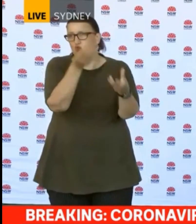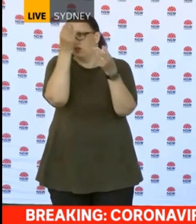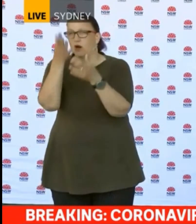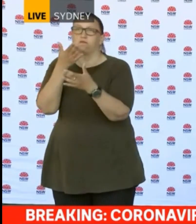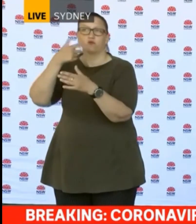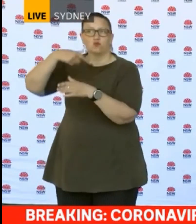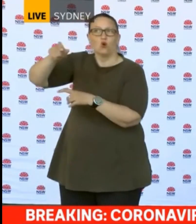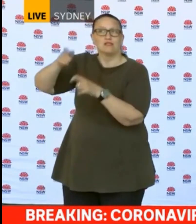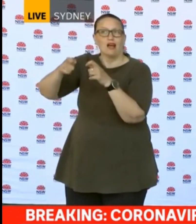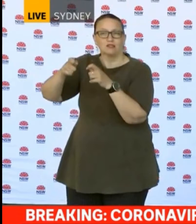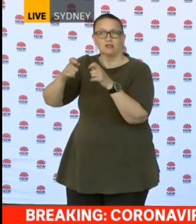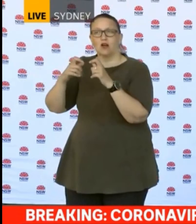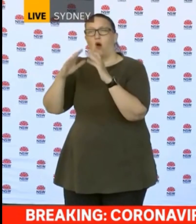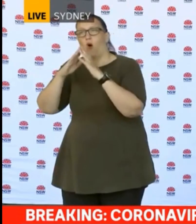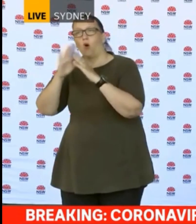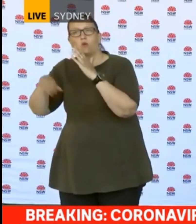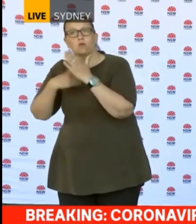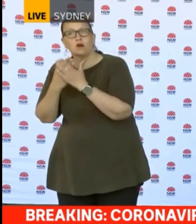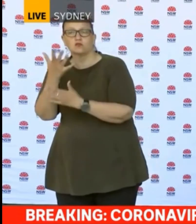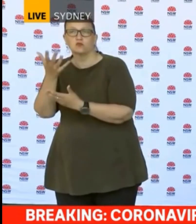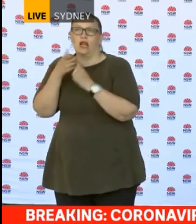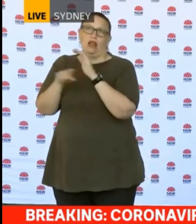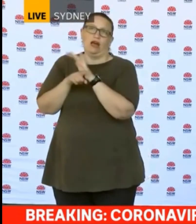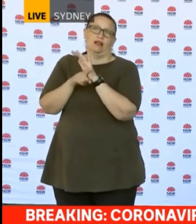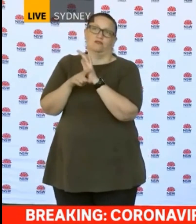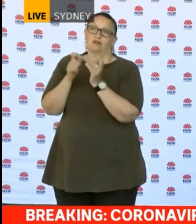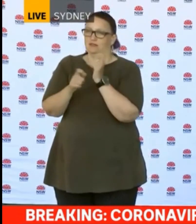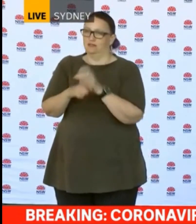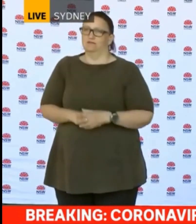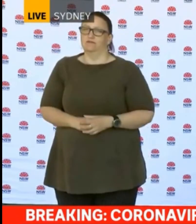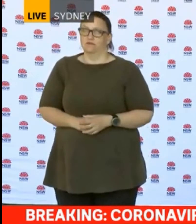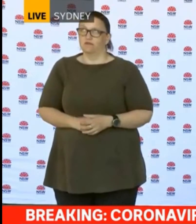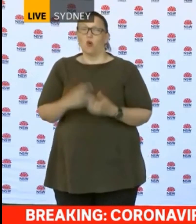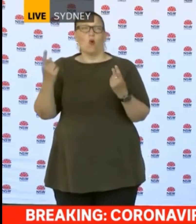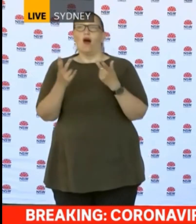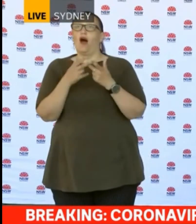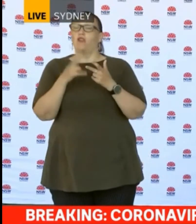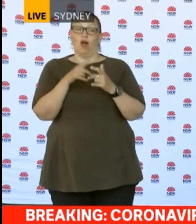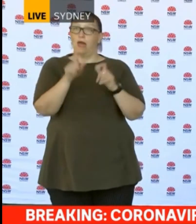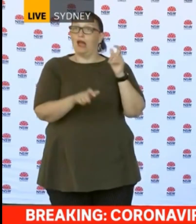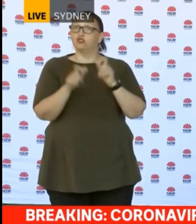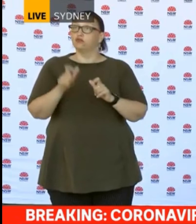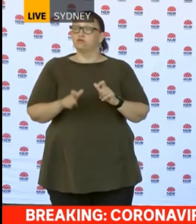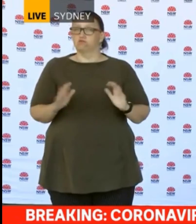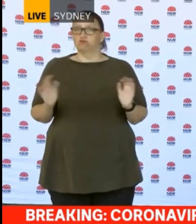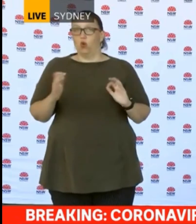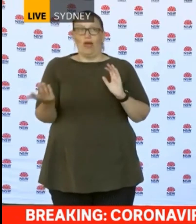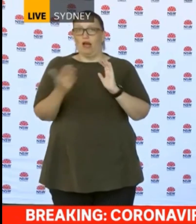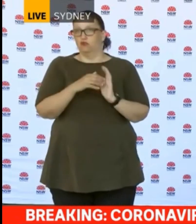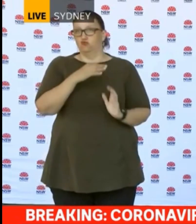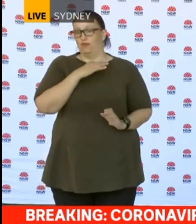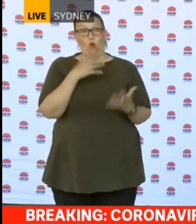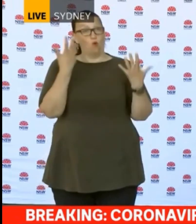ongoing, but there is no ongoing risk to patients or staff. Close contacts have been identified and